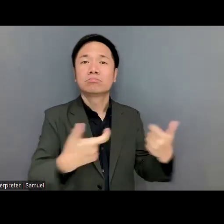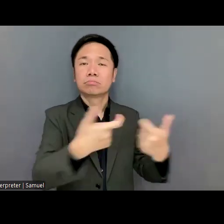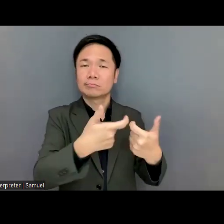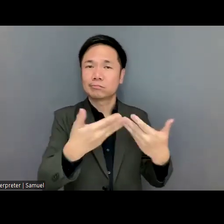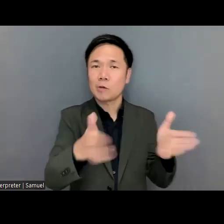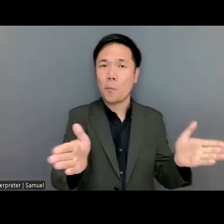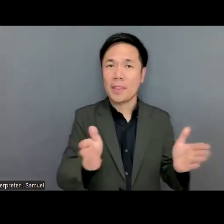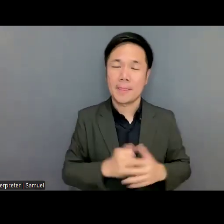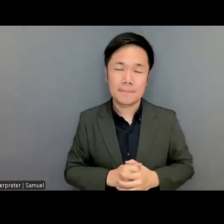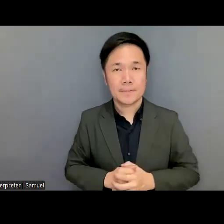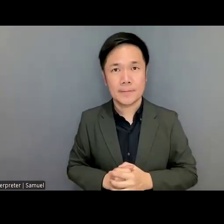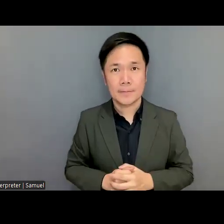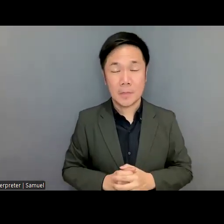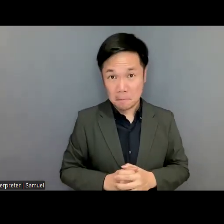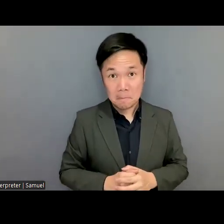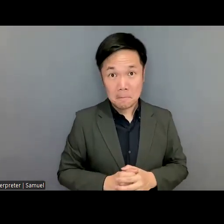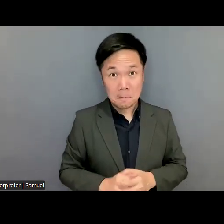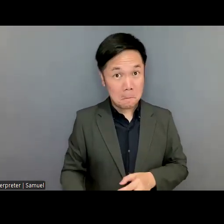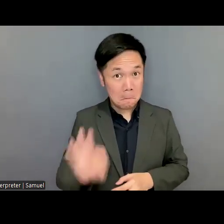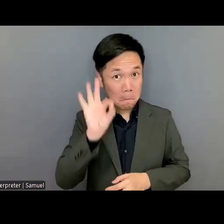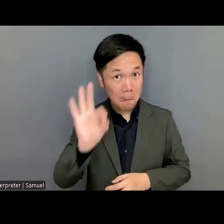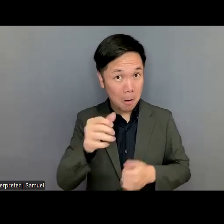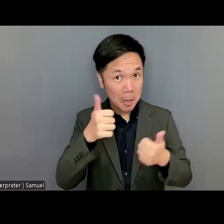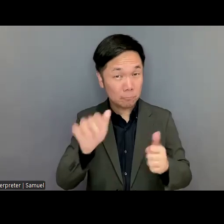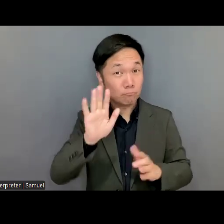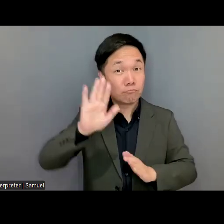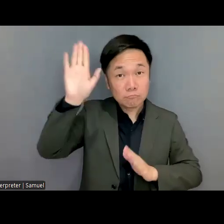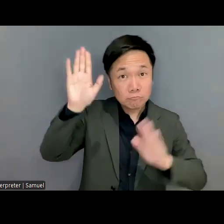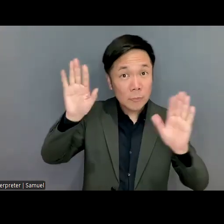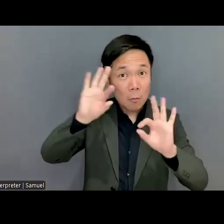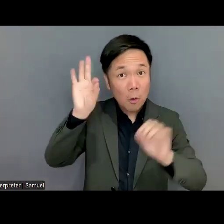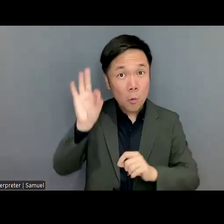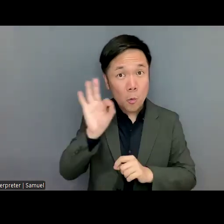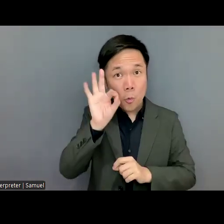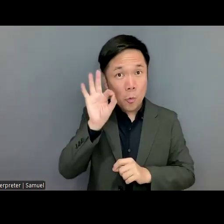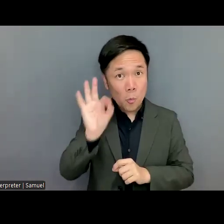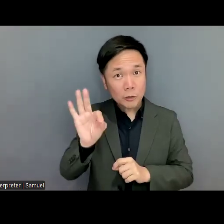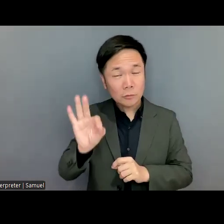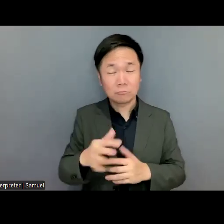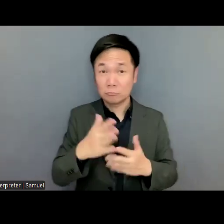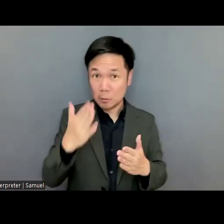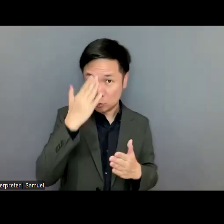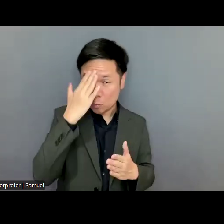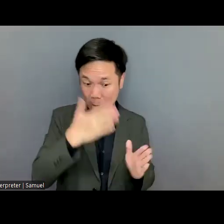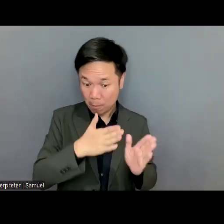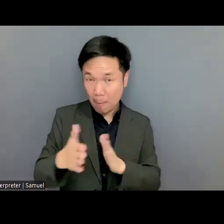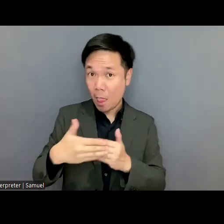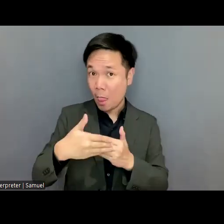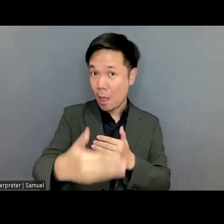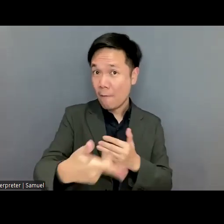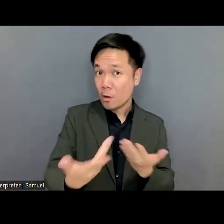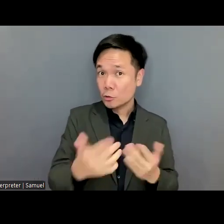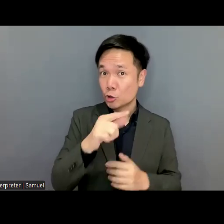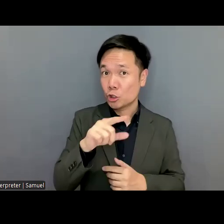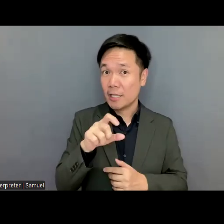I don't know if there's any other question regarding this, because this is something that we are planning to do, and I will be happy to